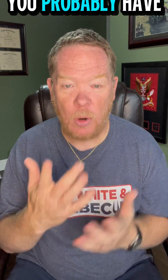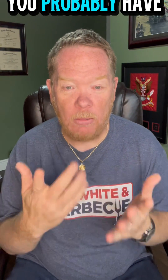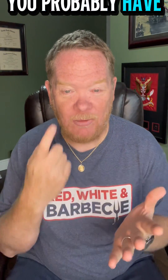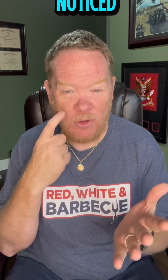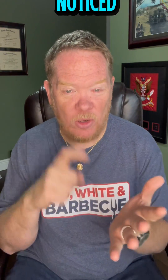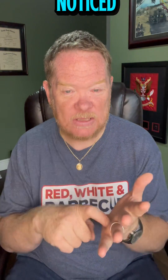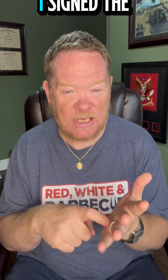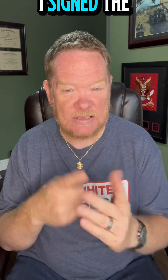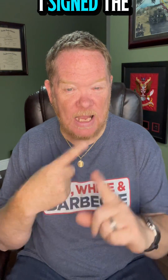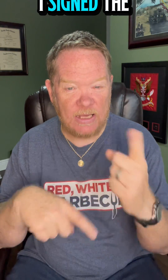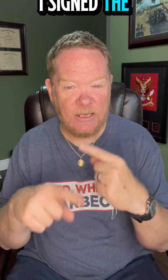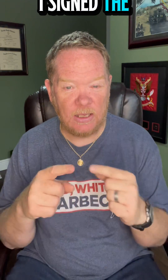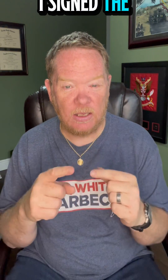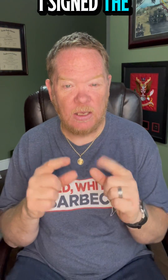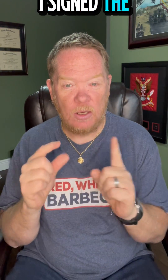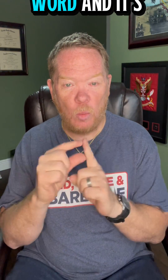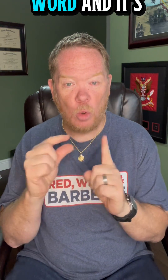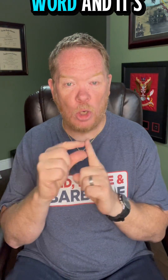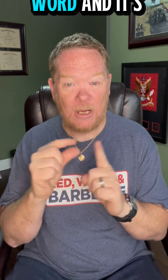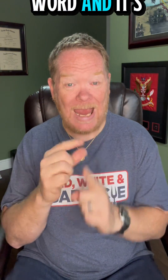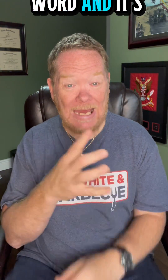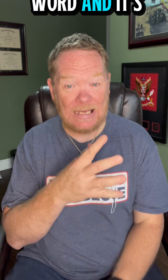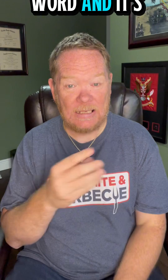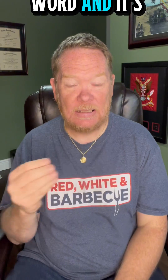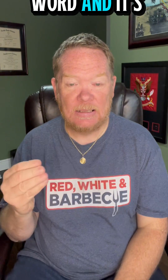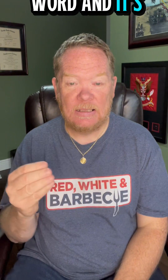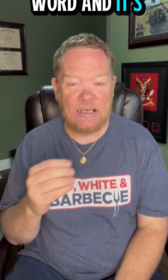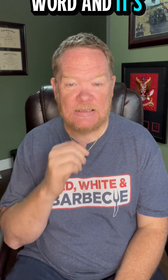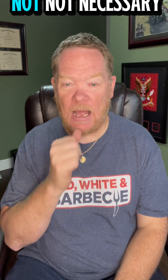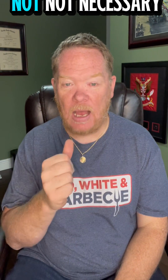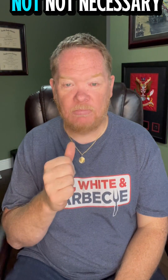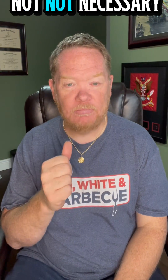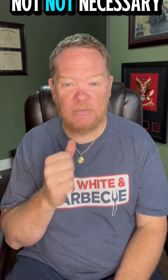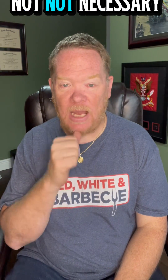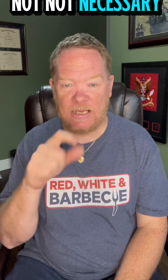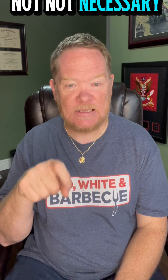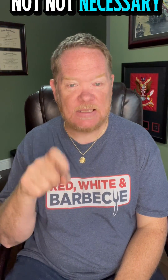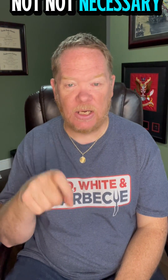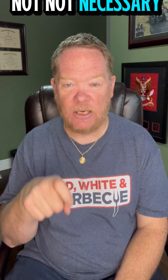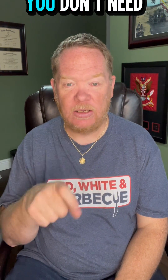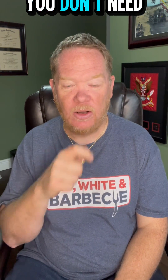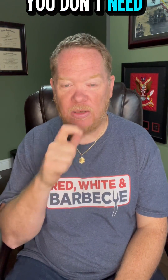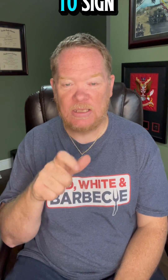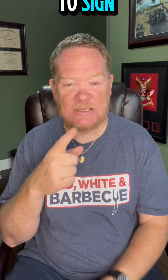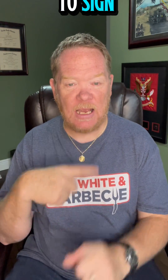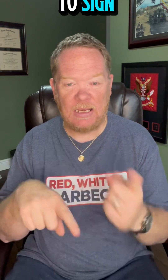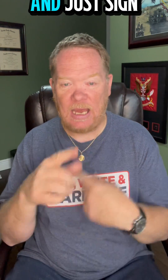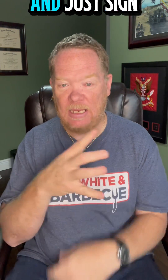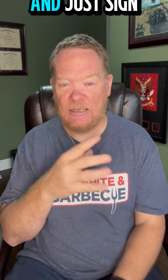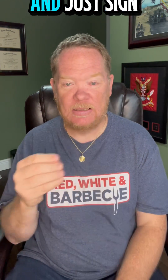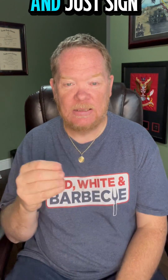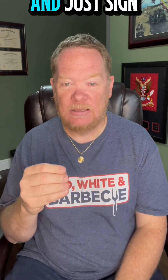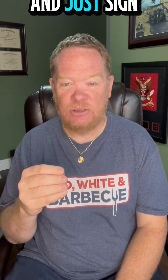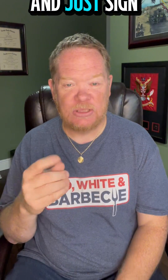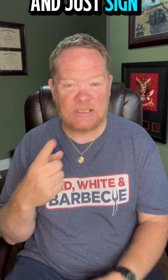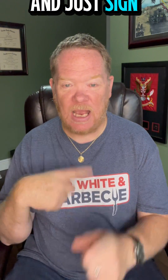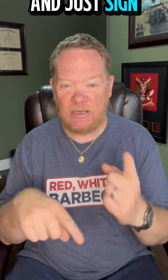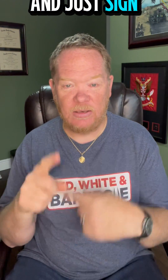have noticed I signed the word and. It's not necessary. You don't need to sign and. Just sign the